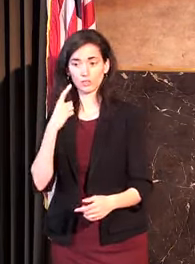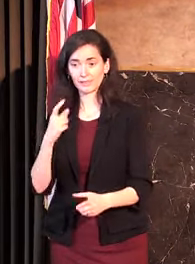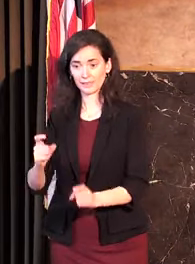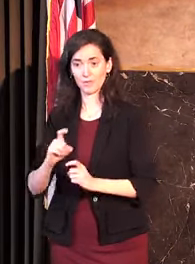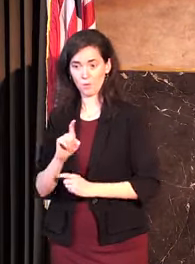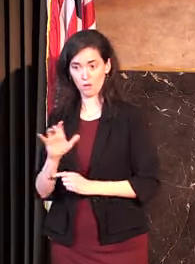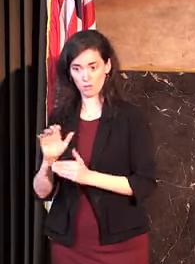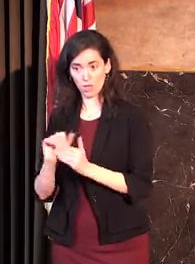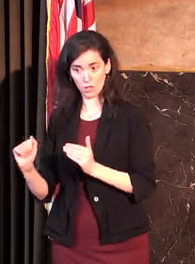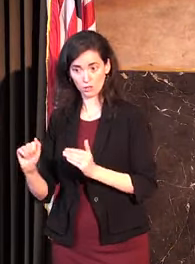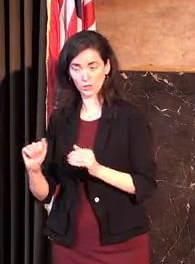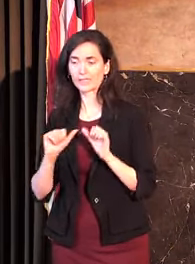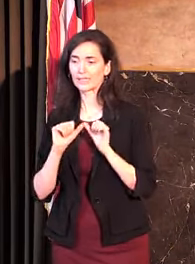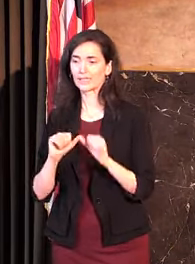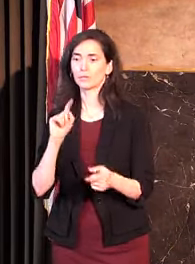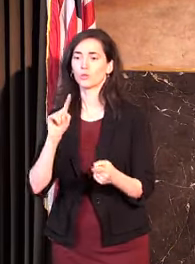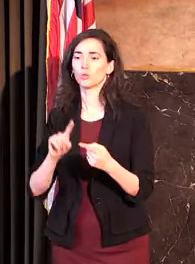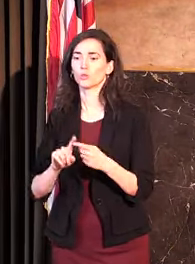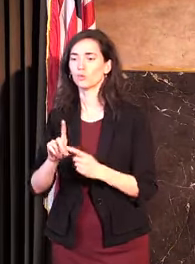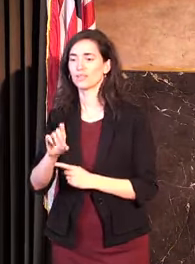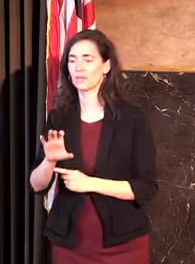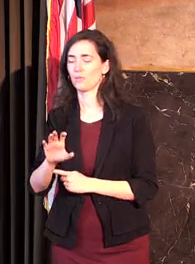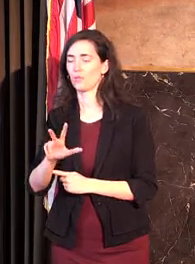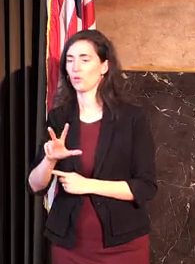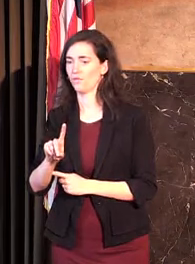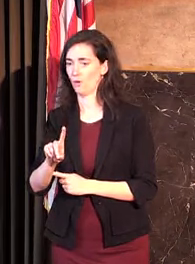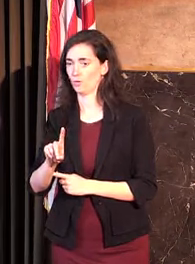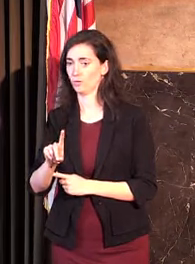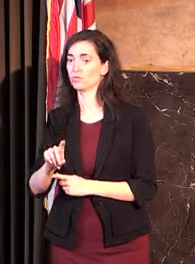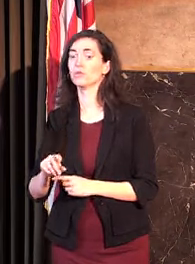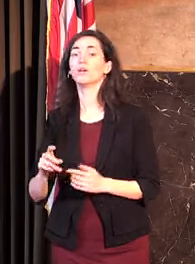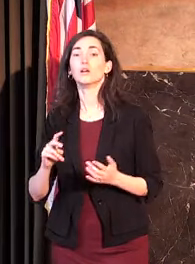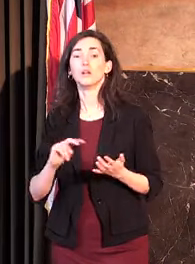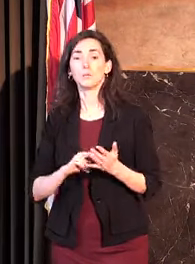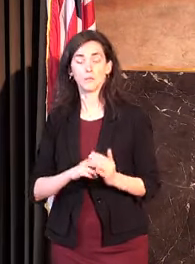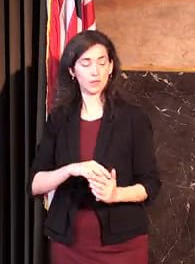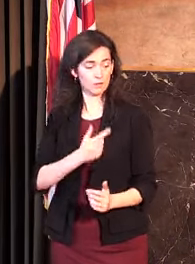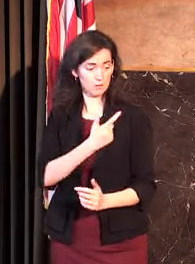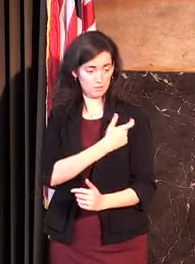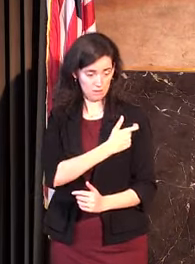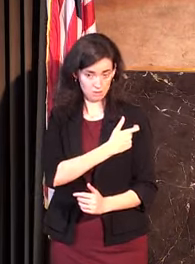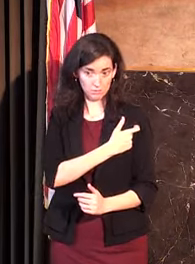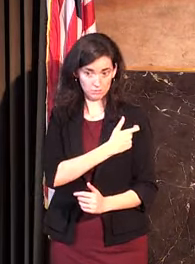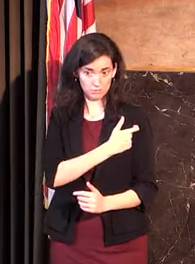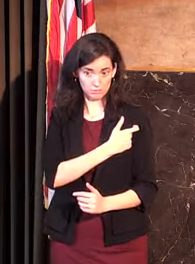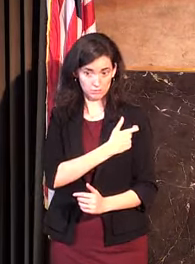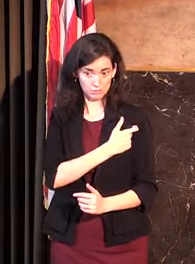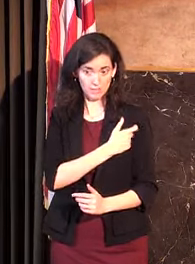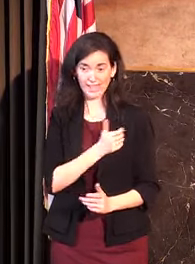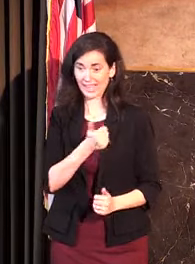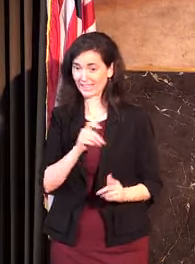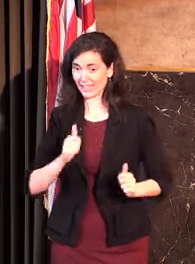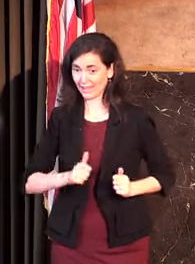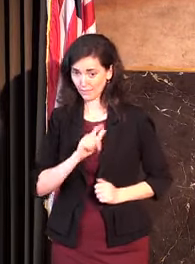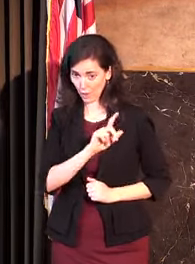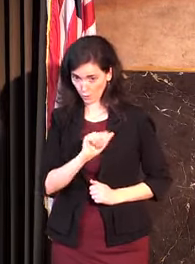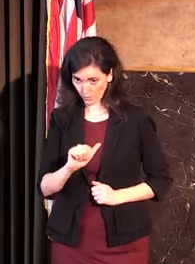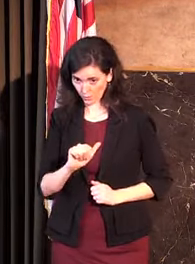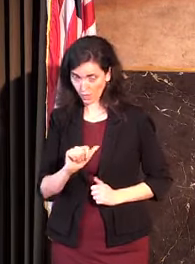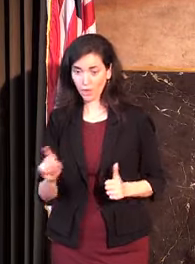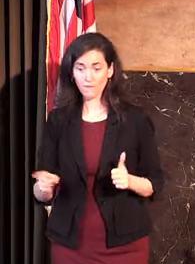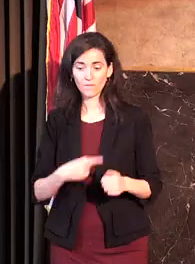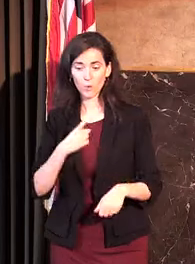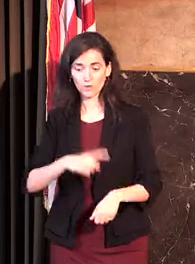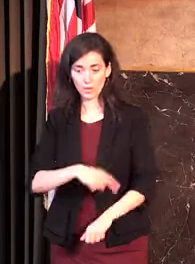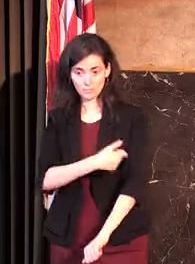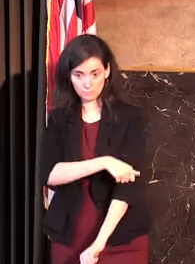year, December the 31st. This provides a $100 debit card to Louisianans who are newly going sleeves up,